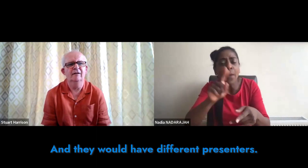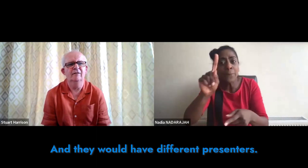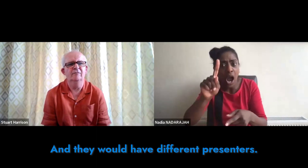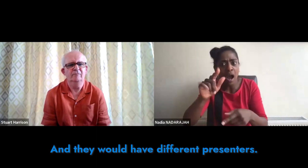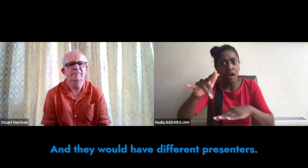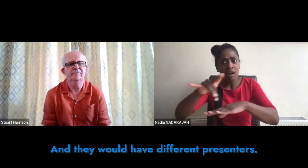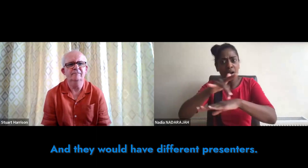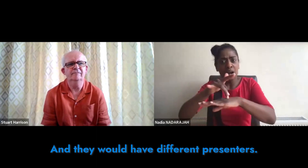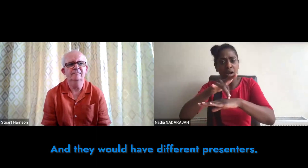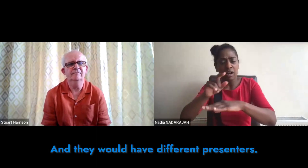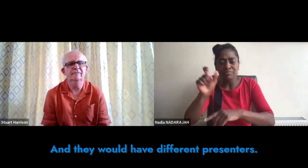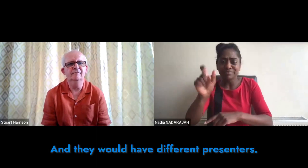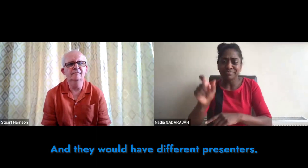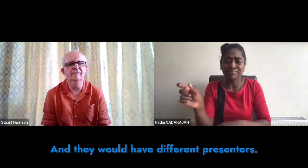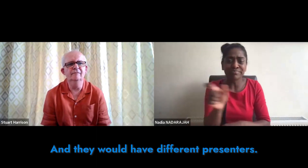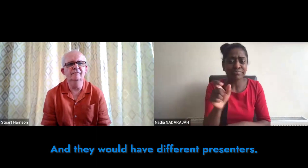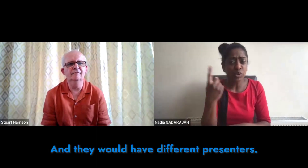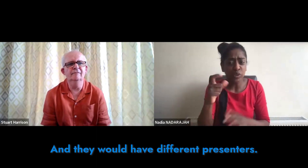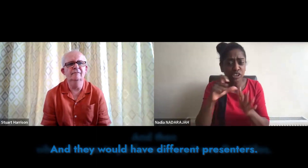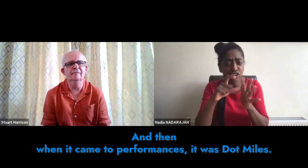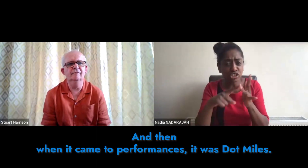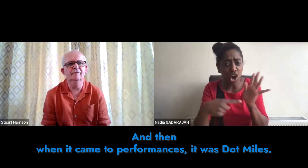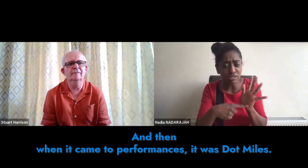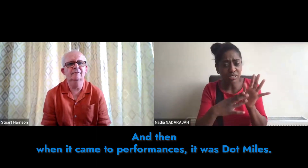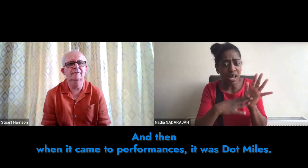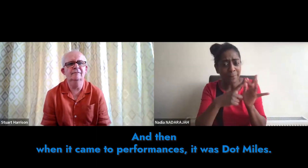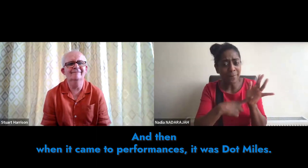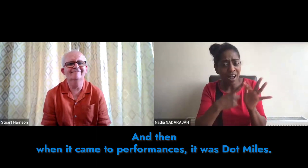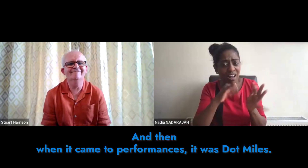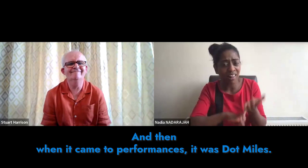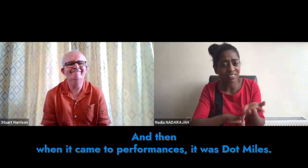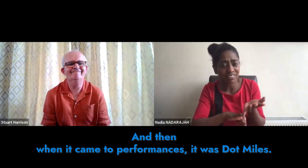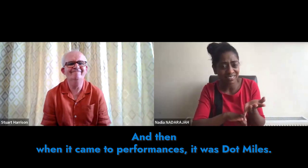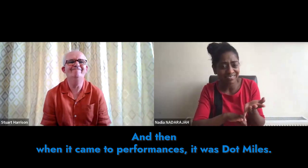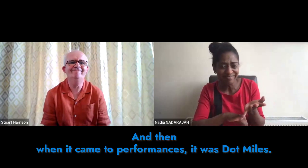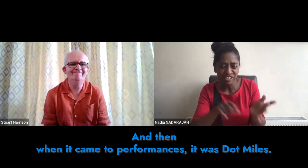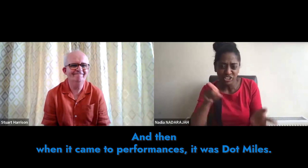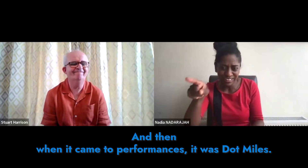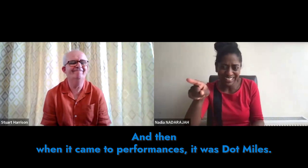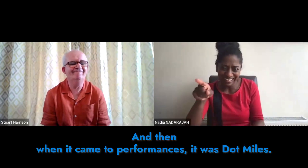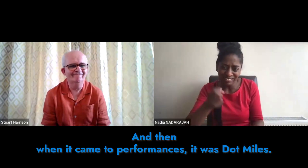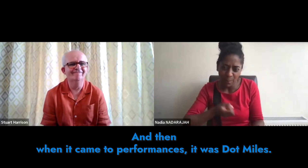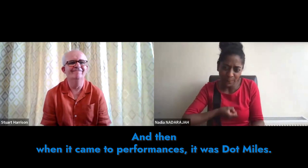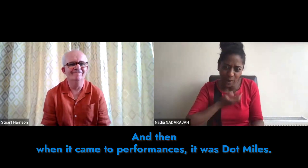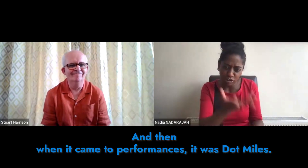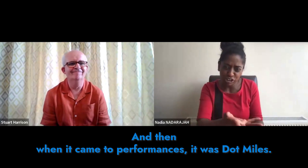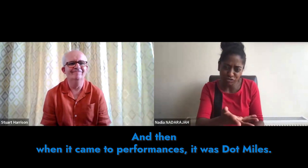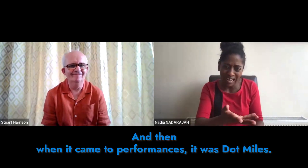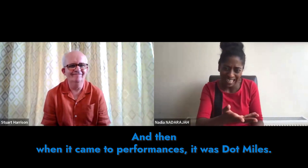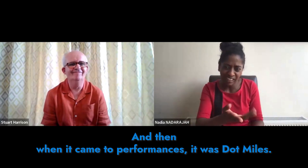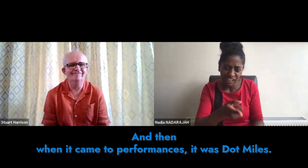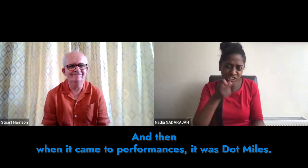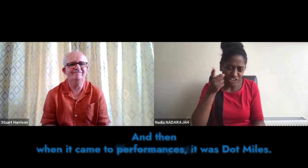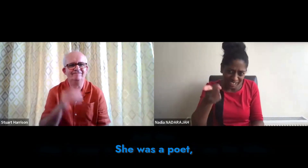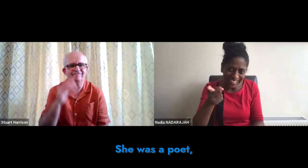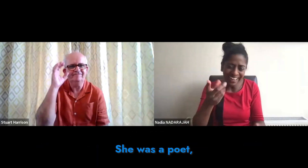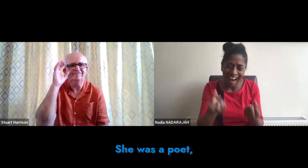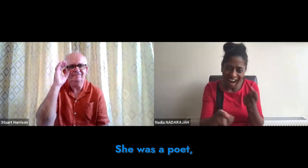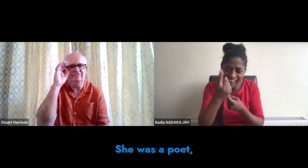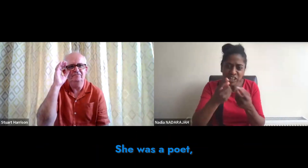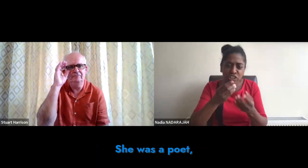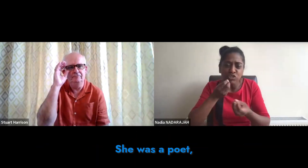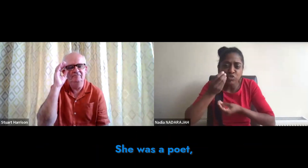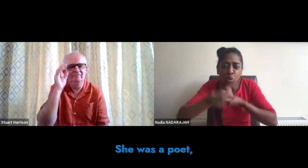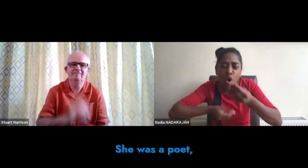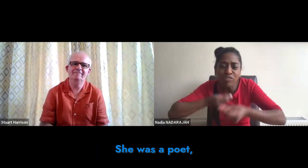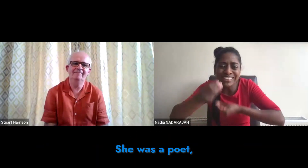And they would have different presenters. And then when it came to performances, it was Dot Miles. She was